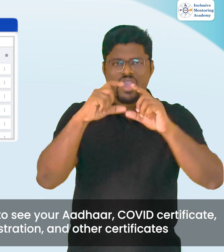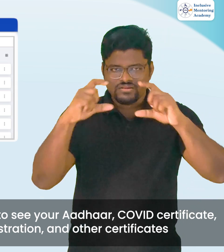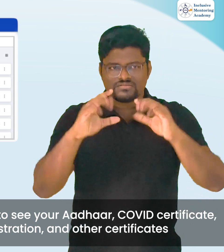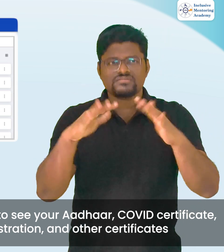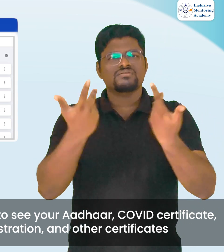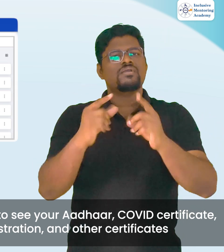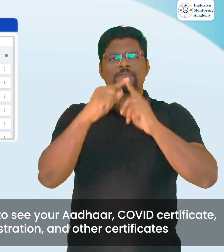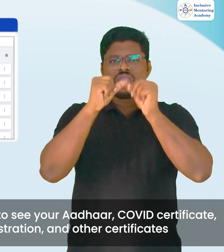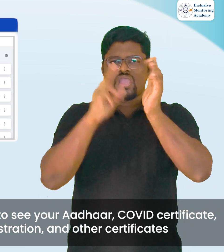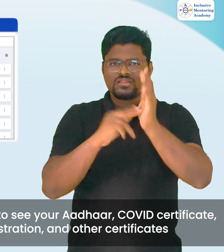other certificates,